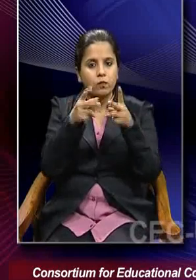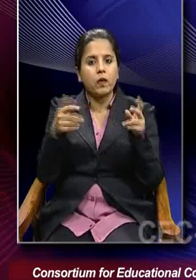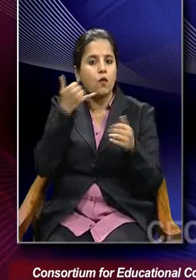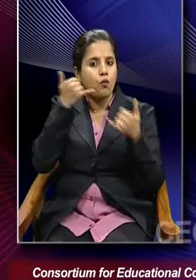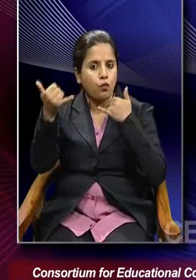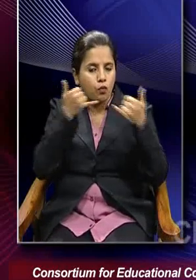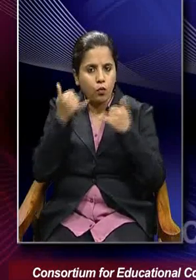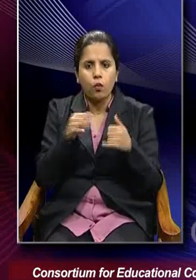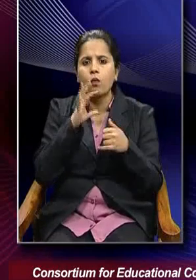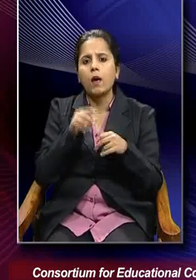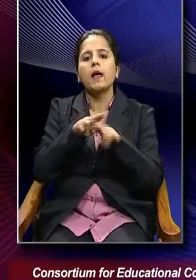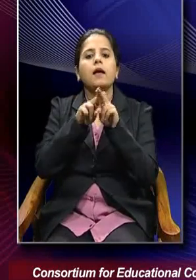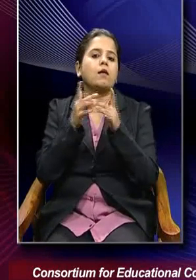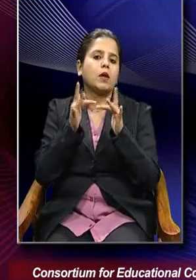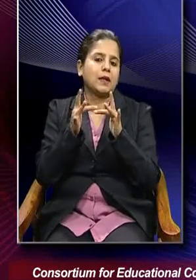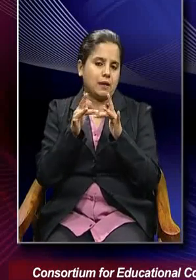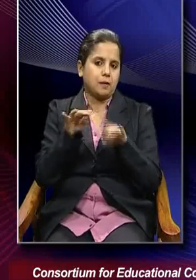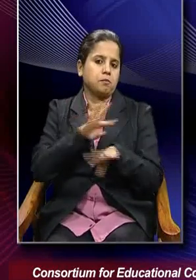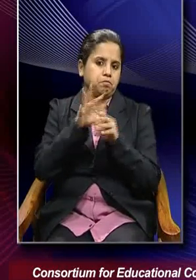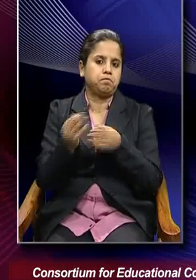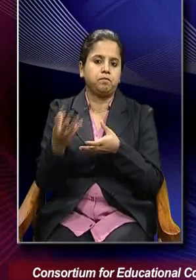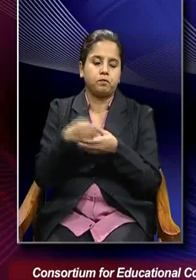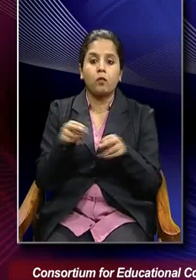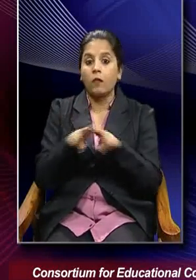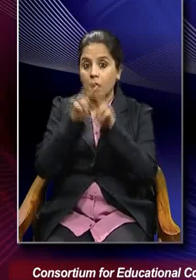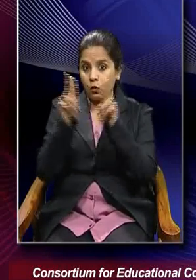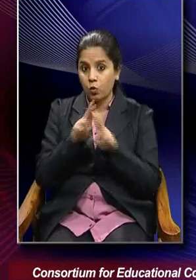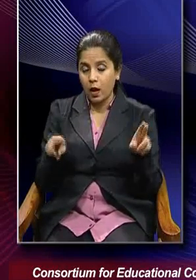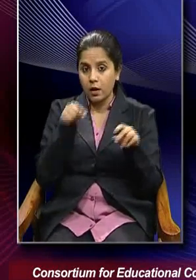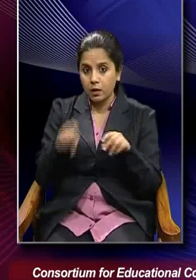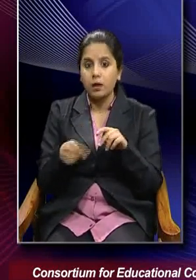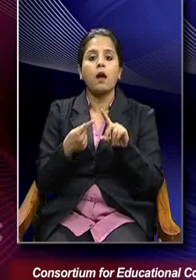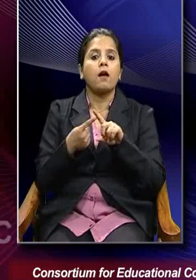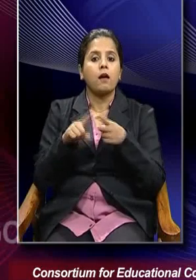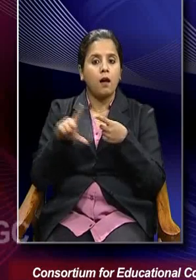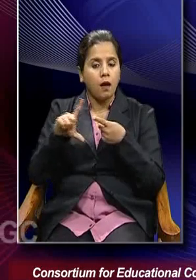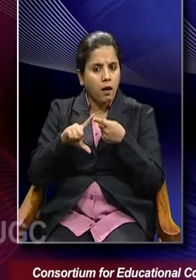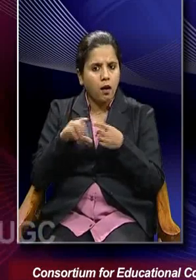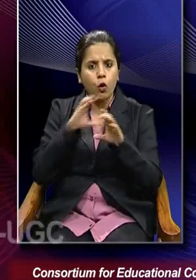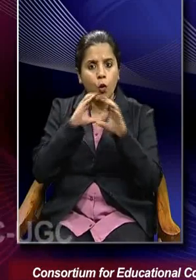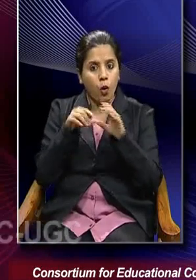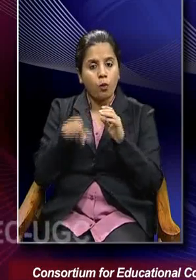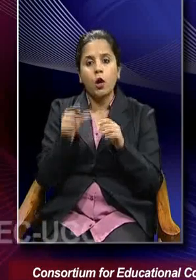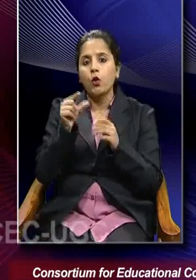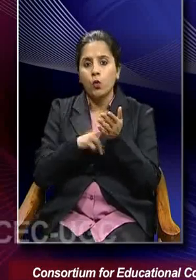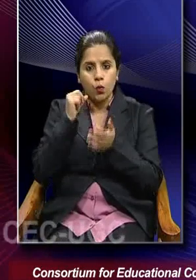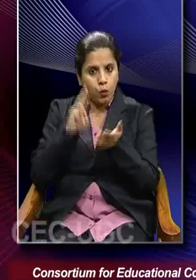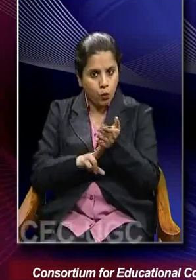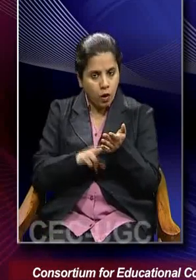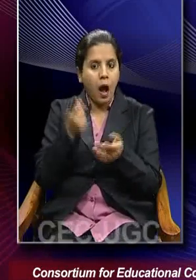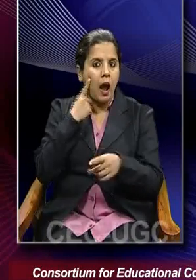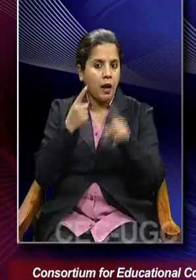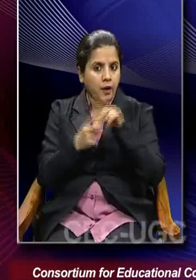telephone, the internet. The International Telecommunication Union, as we talk about it, it is important